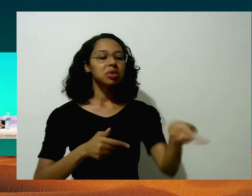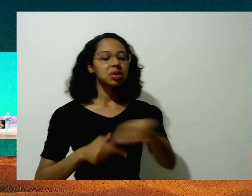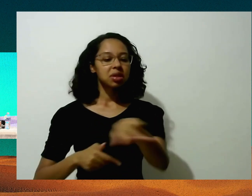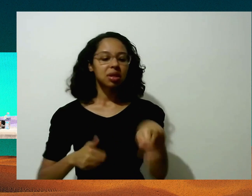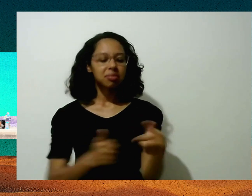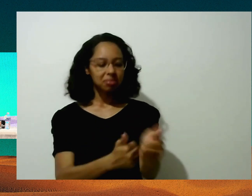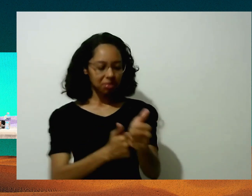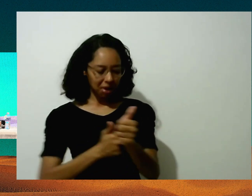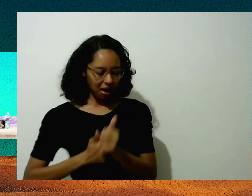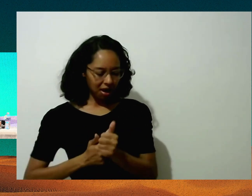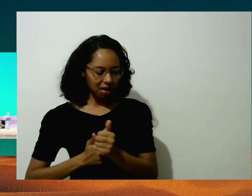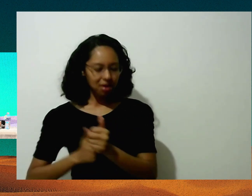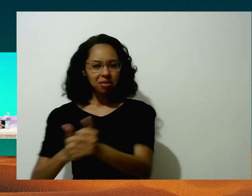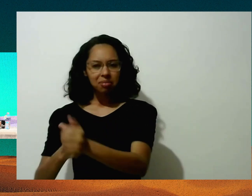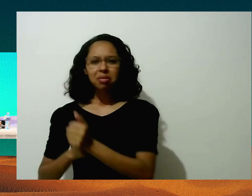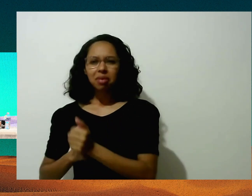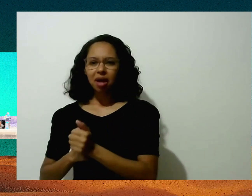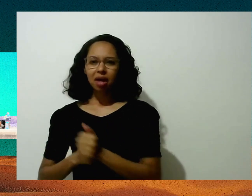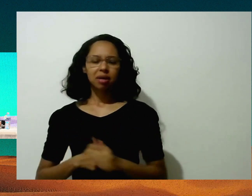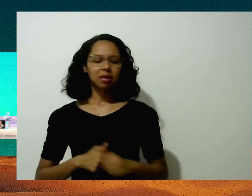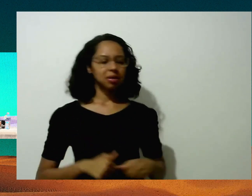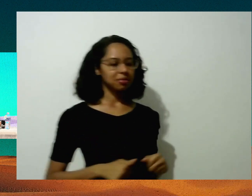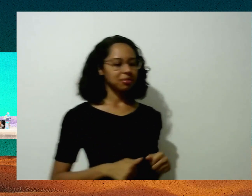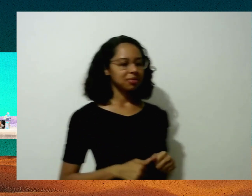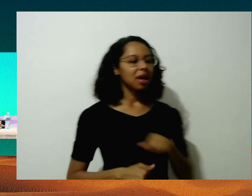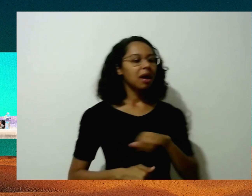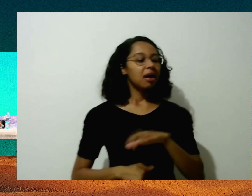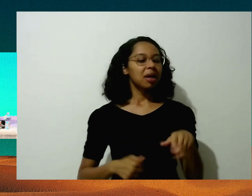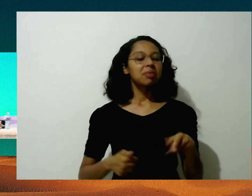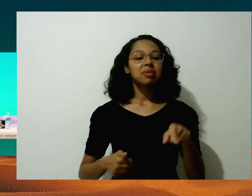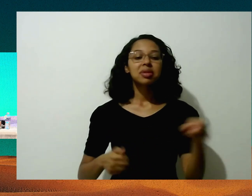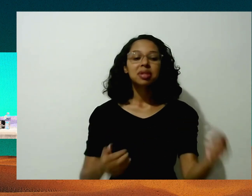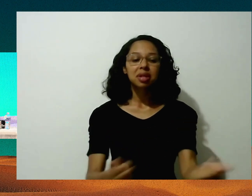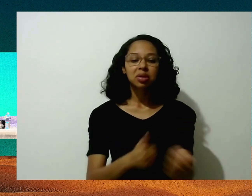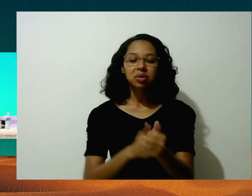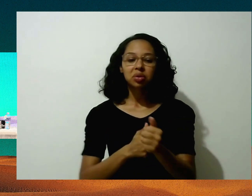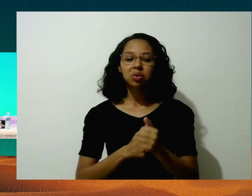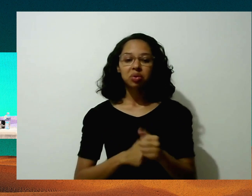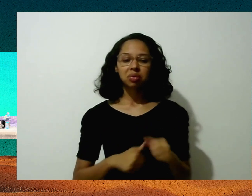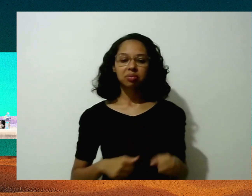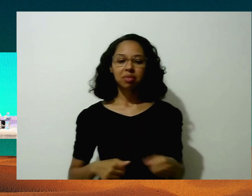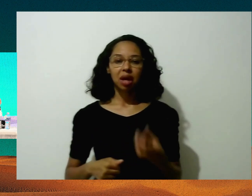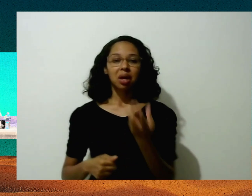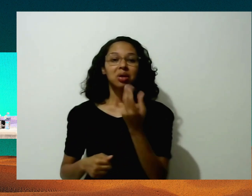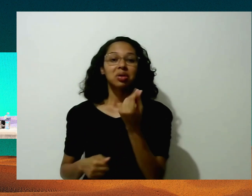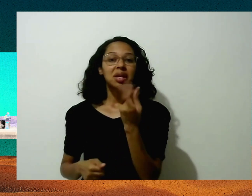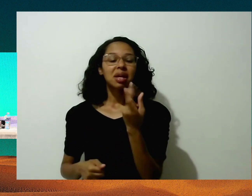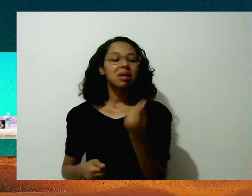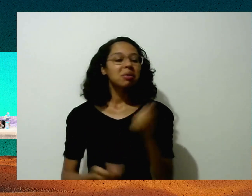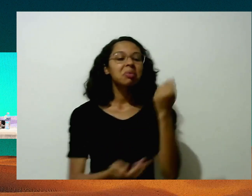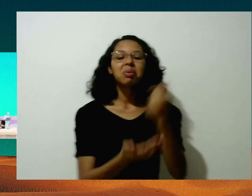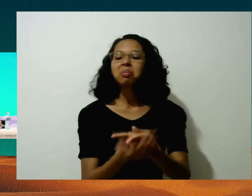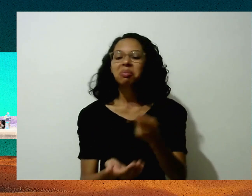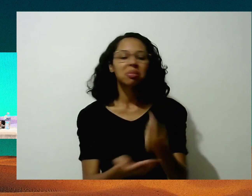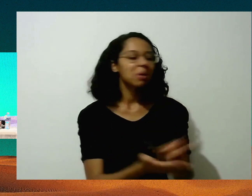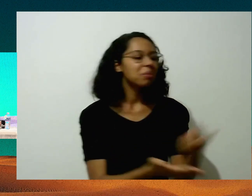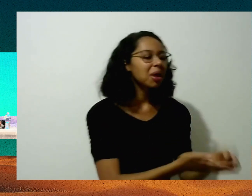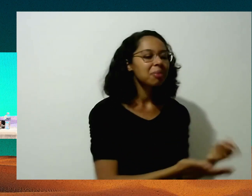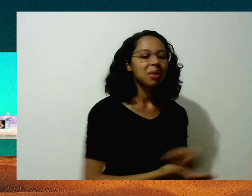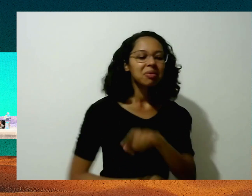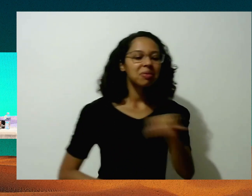Irmãos, eu vou comprar você para ser meu apoiador. Saints, I will buy you off to be my supporter. Irmãos, são